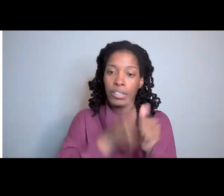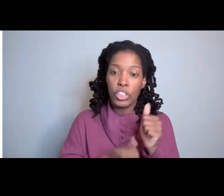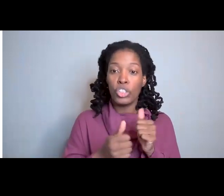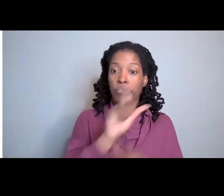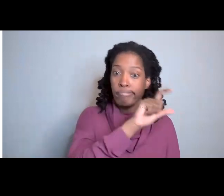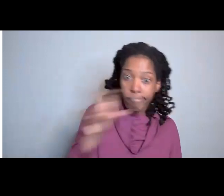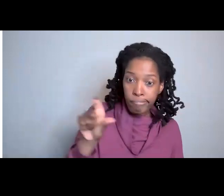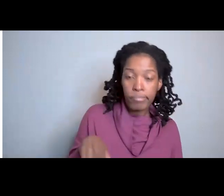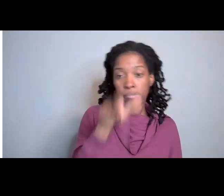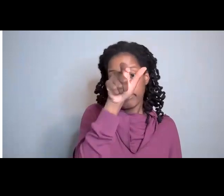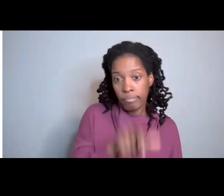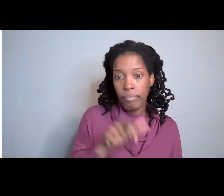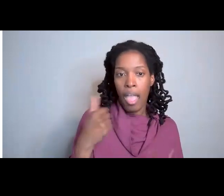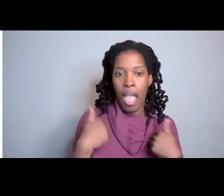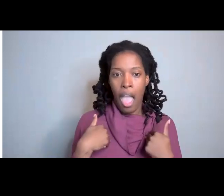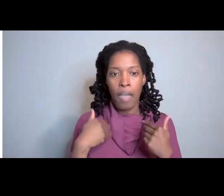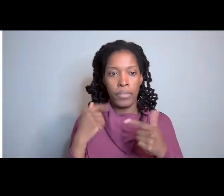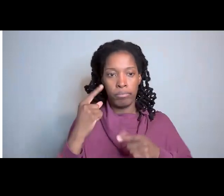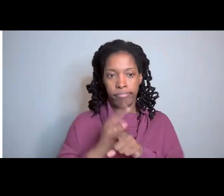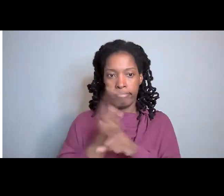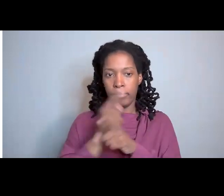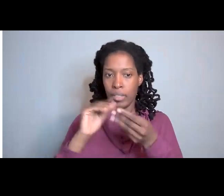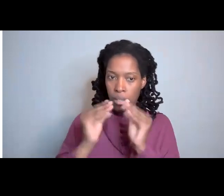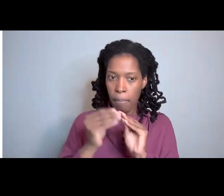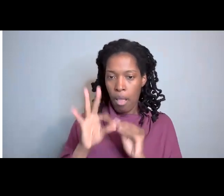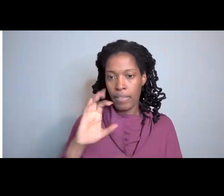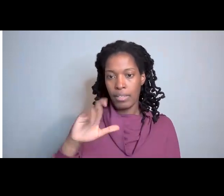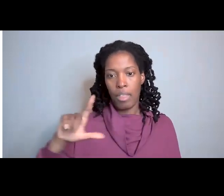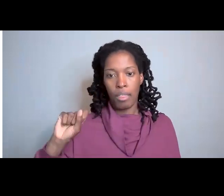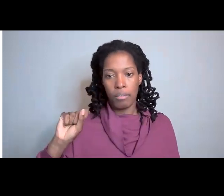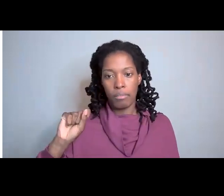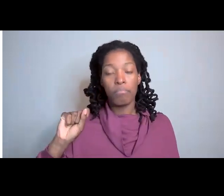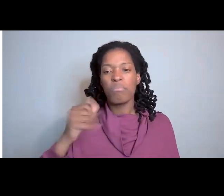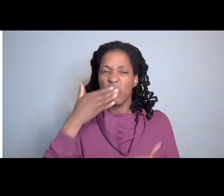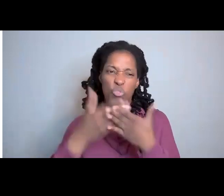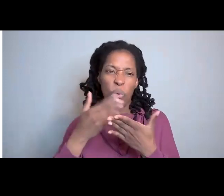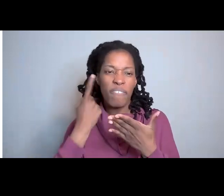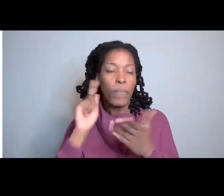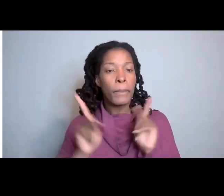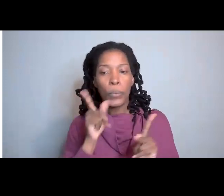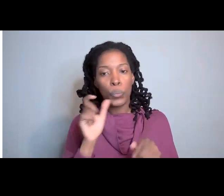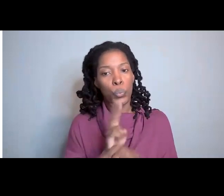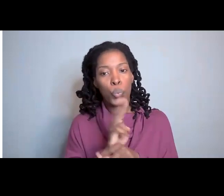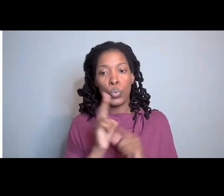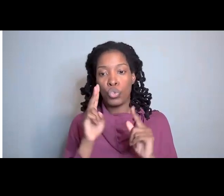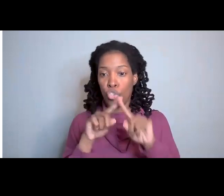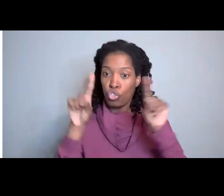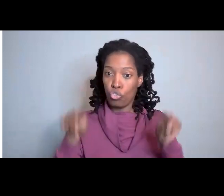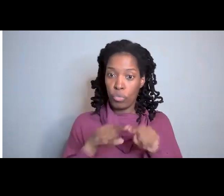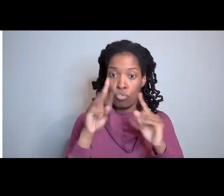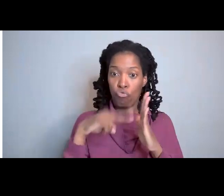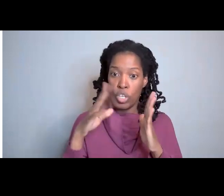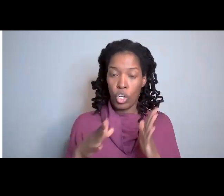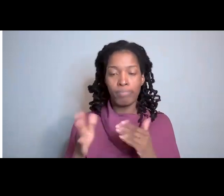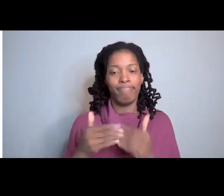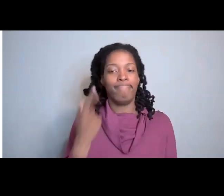number of cells. This should make it easier for anyone who is using a screen reader to understand them. Next